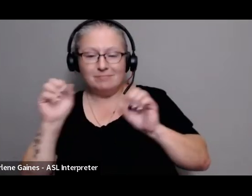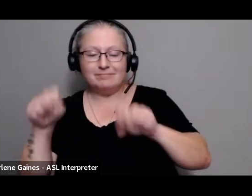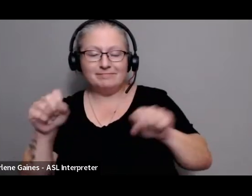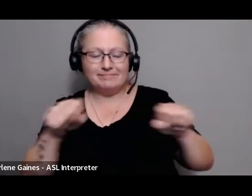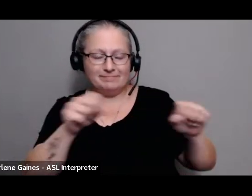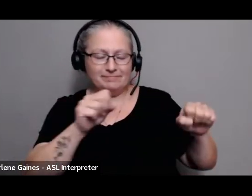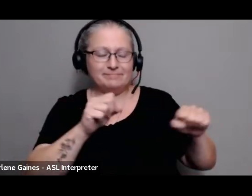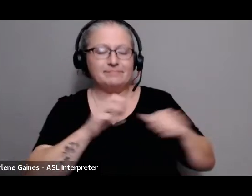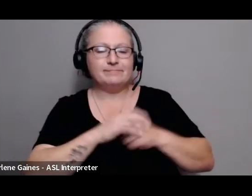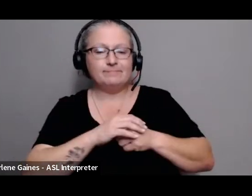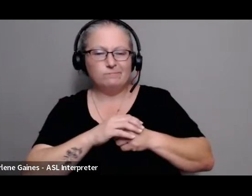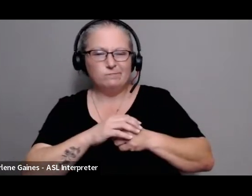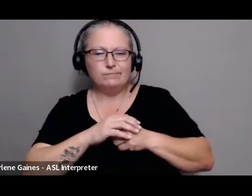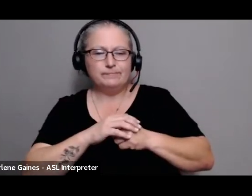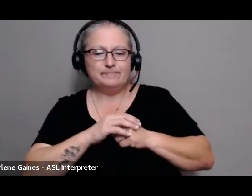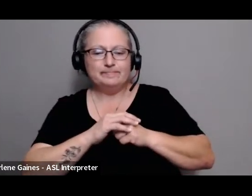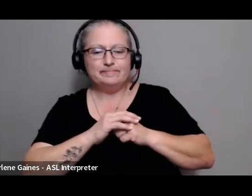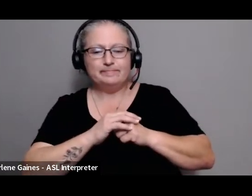Aye.